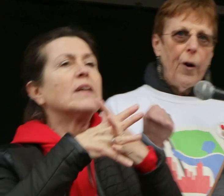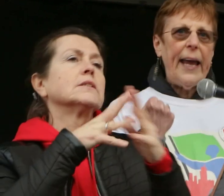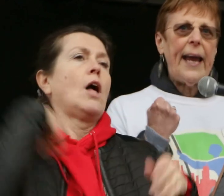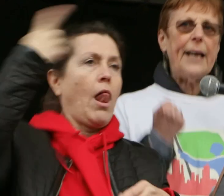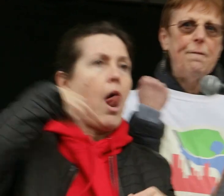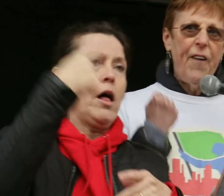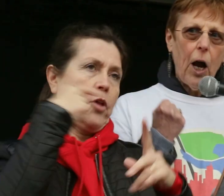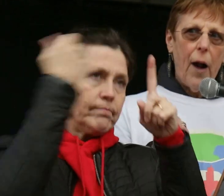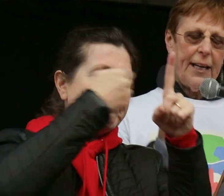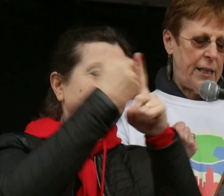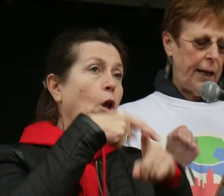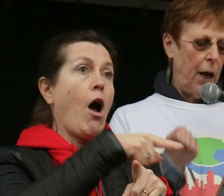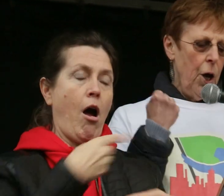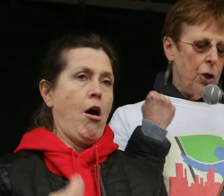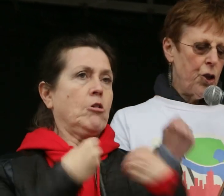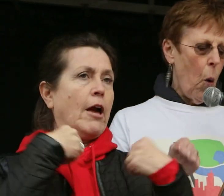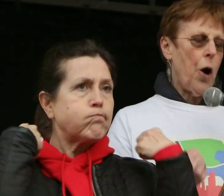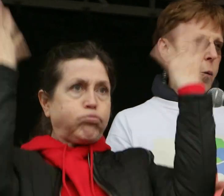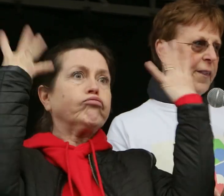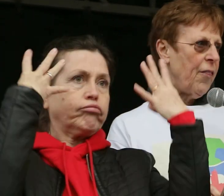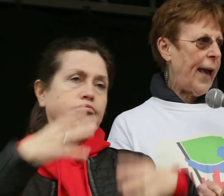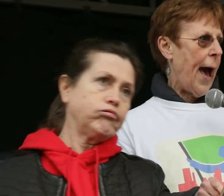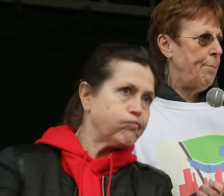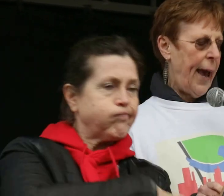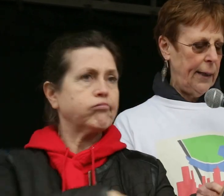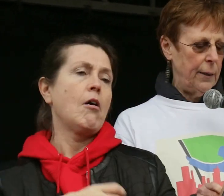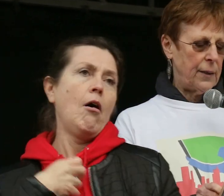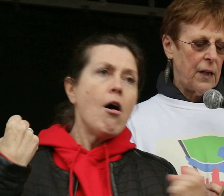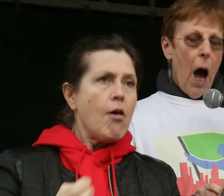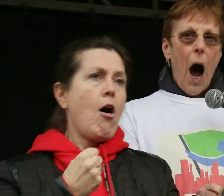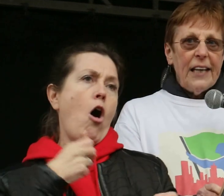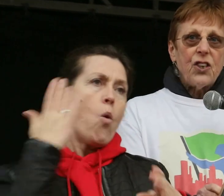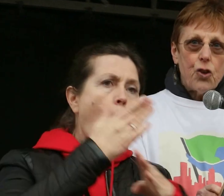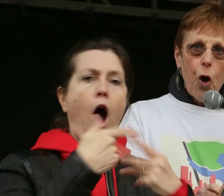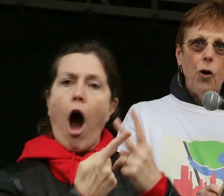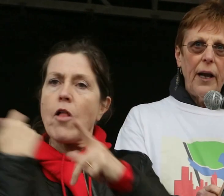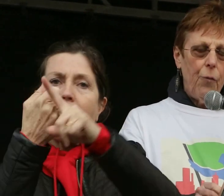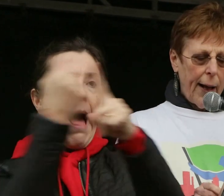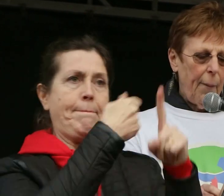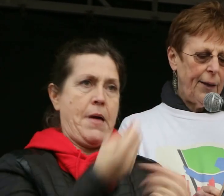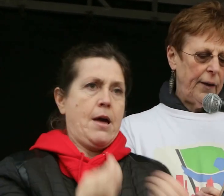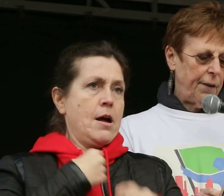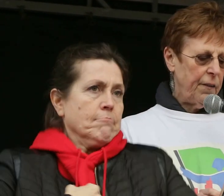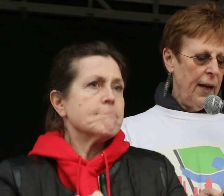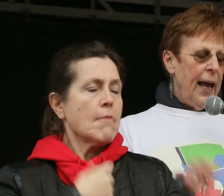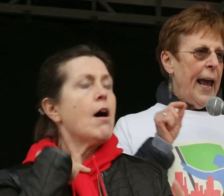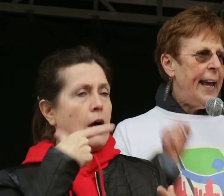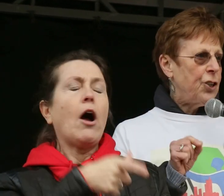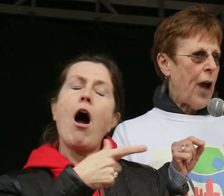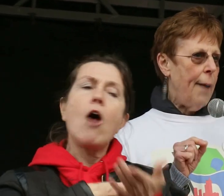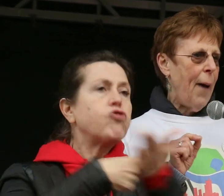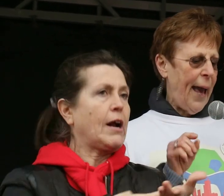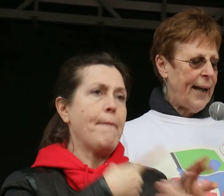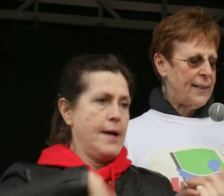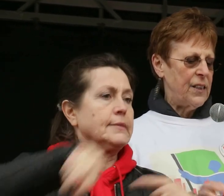been reinvigorating to work with other campaigners. I strongly recommend it.